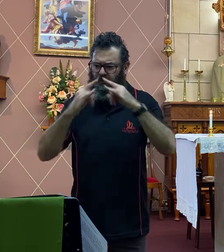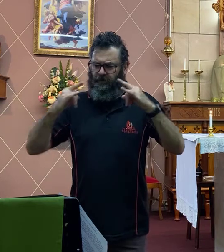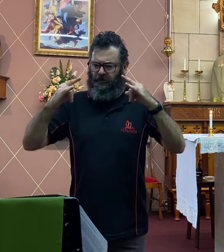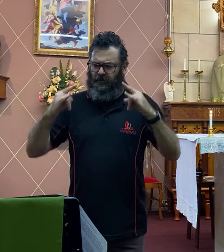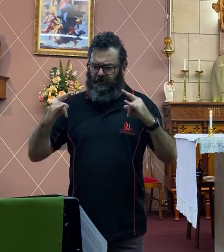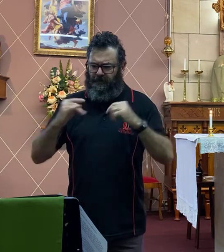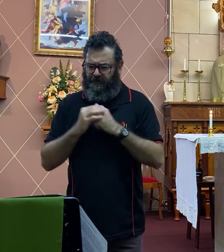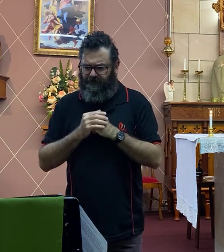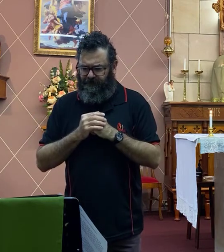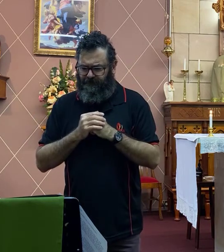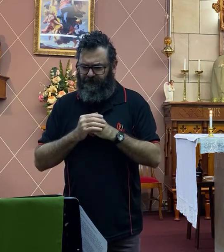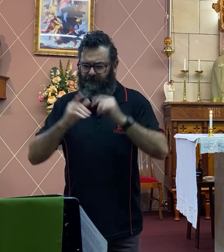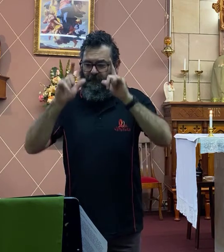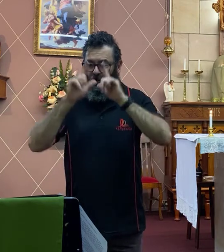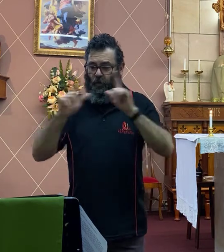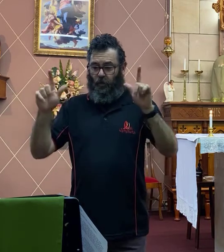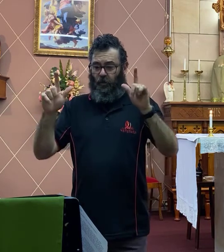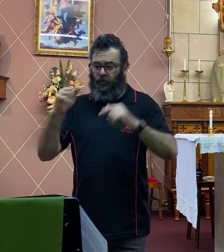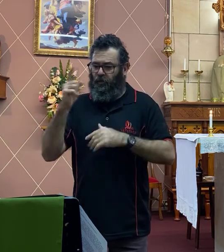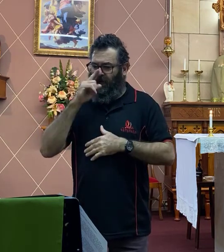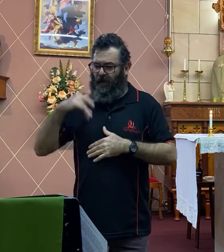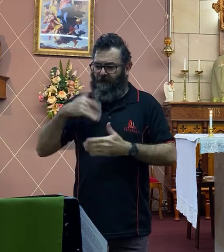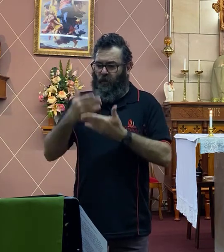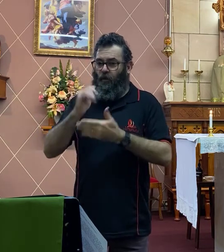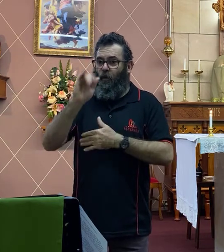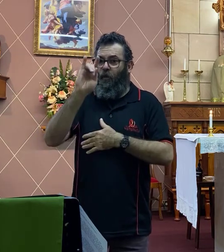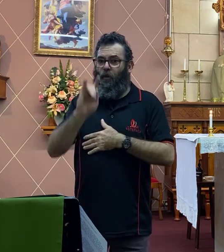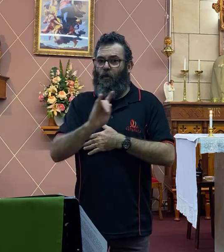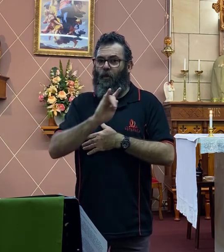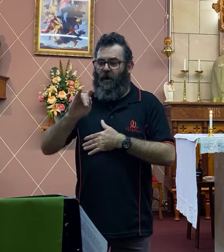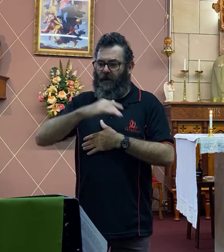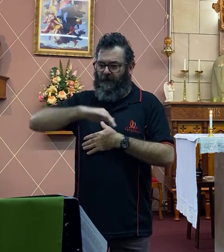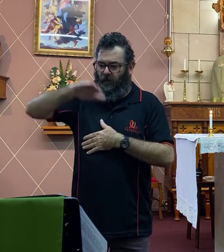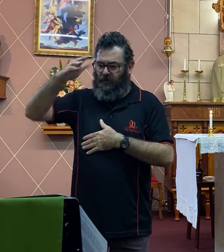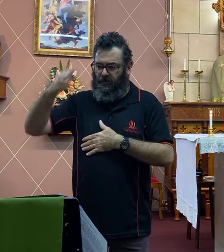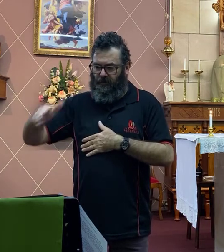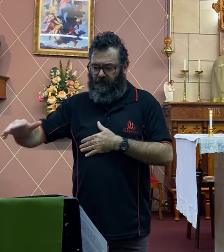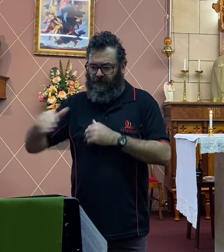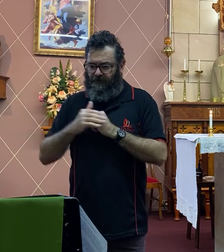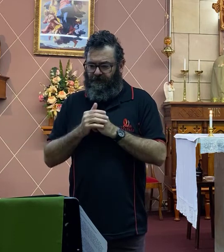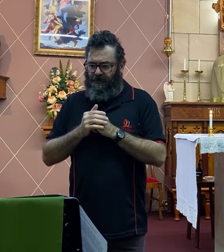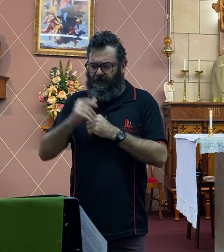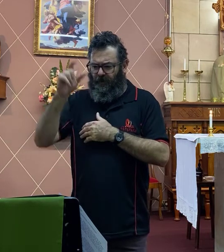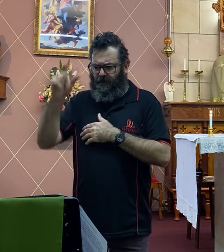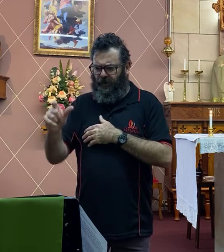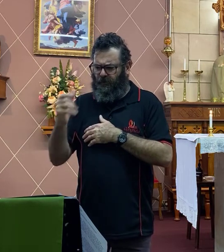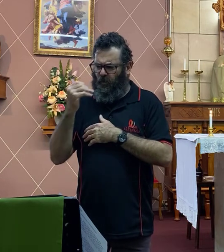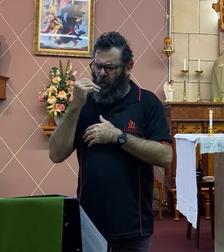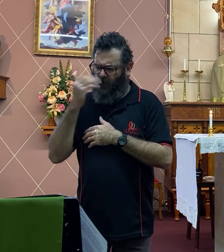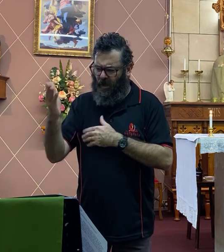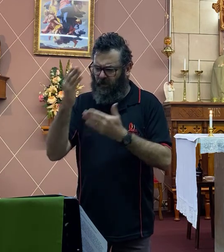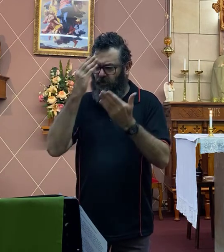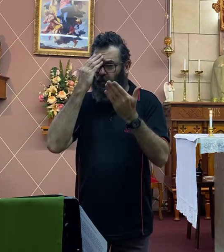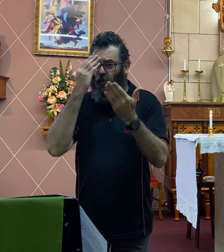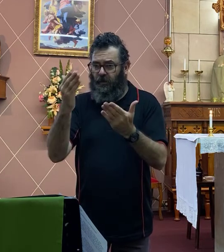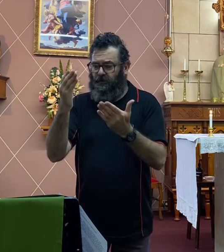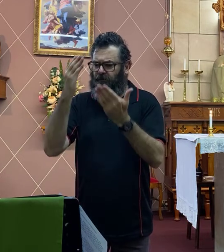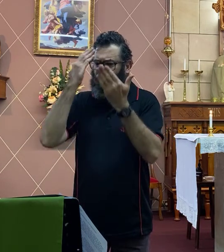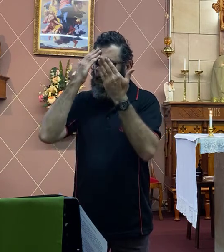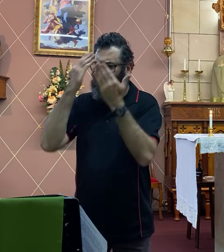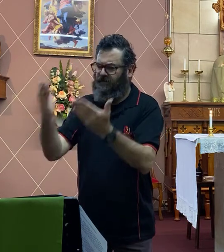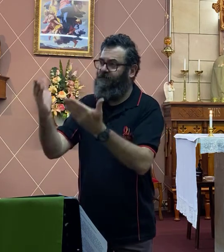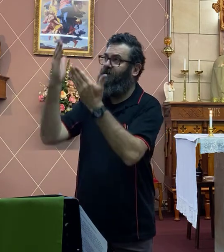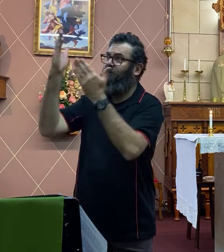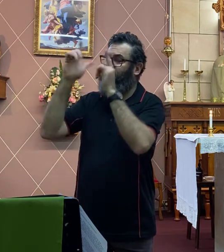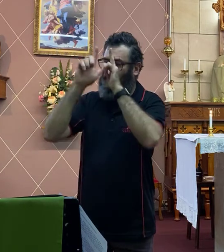can go into your tent? Lord, who can live on your holy mountain? A person that always